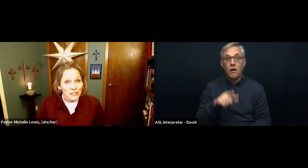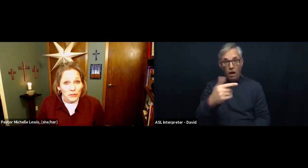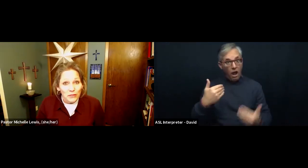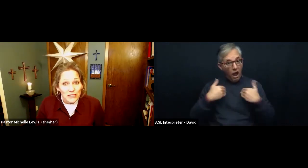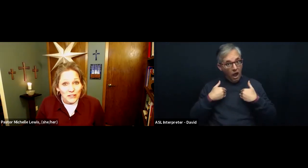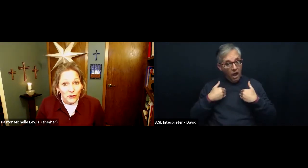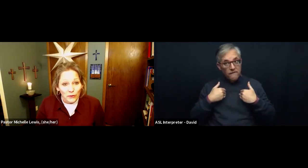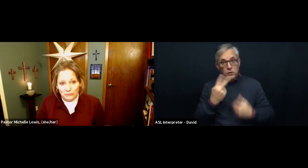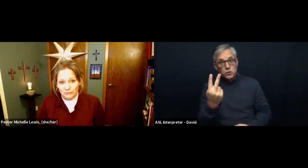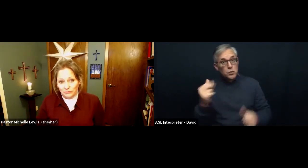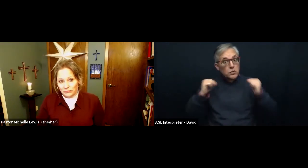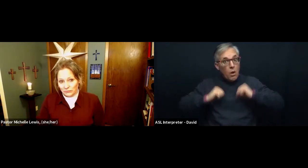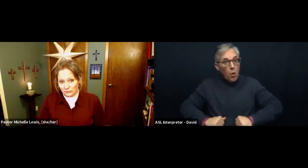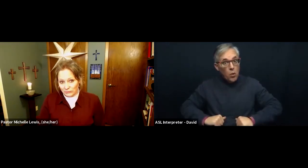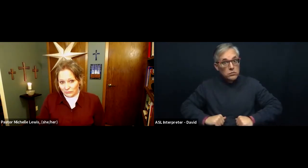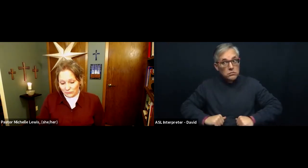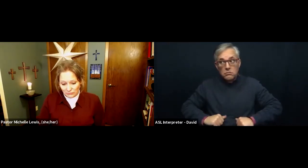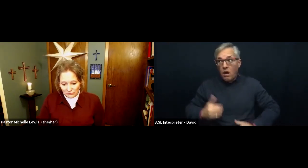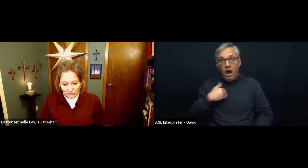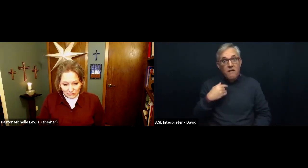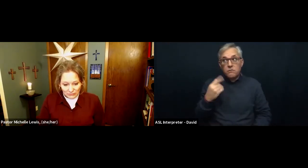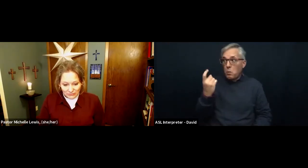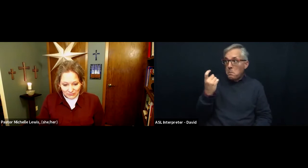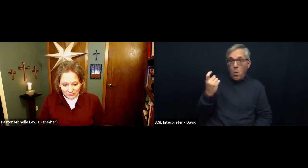Share it with someone who needs a coat.